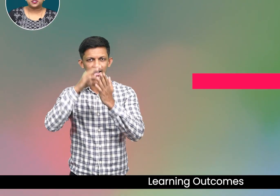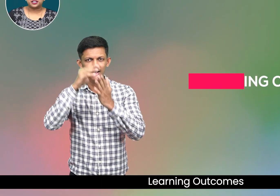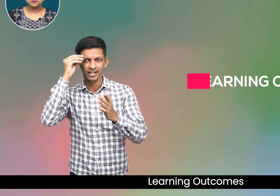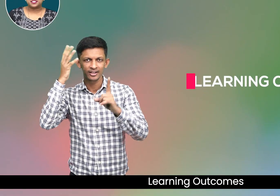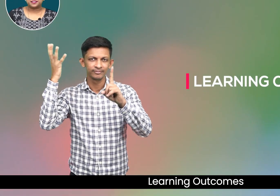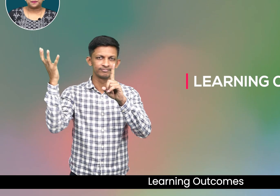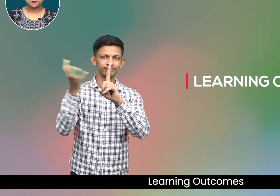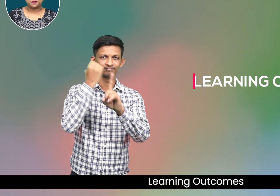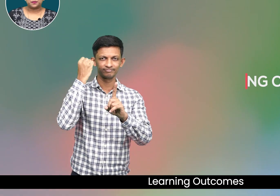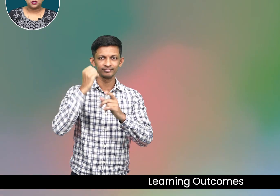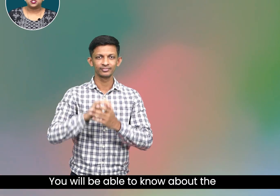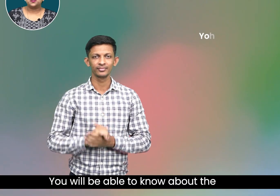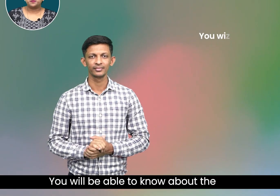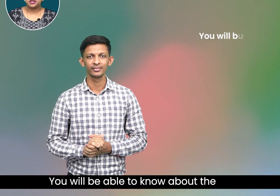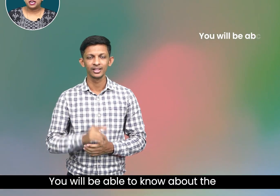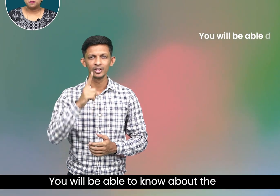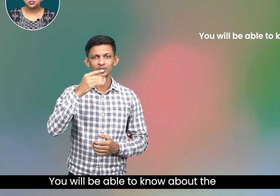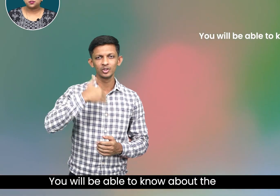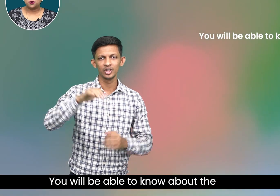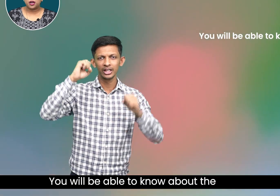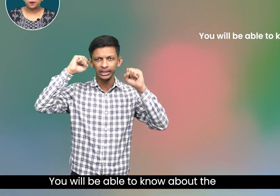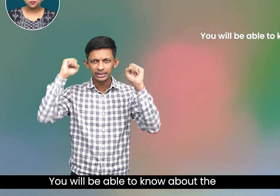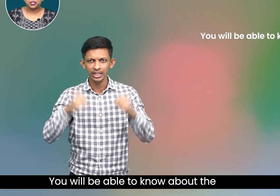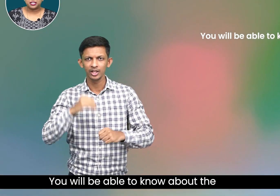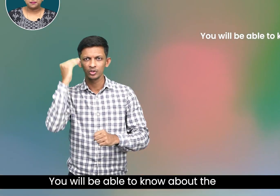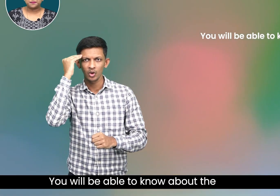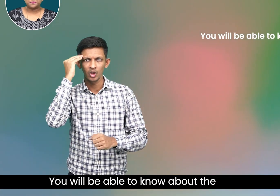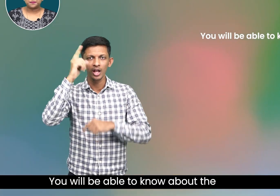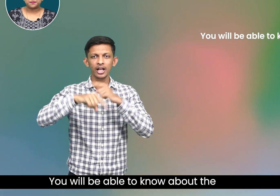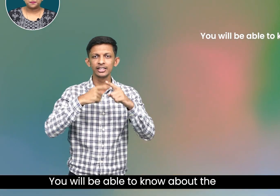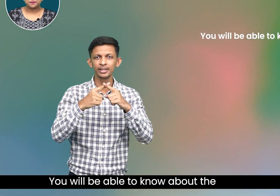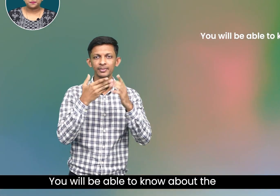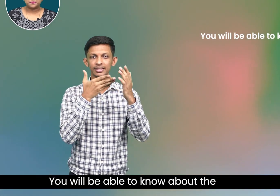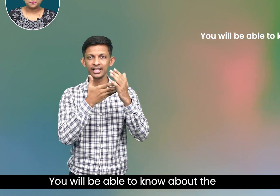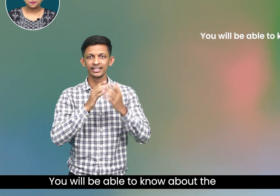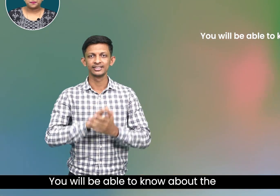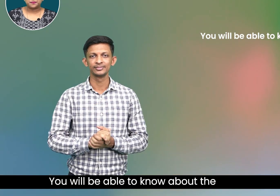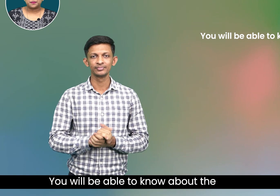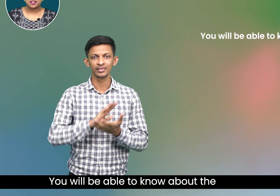Learning outcomes. You will be able to know about the